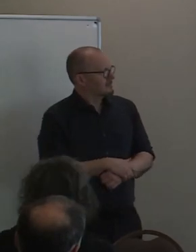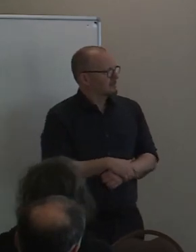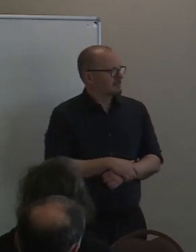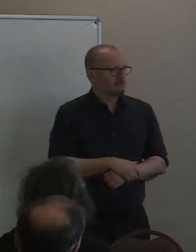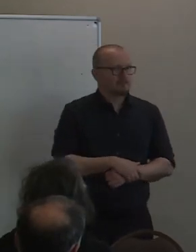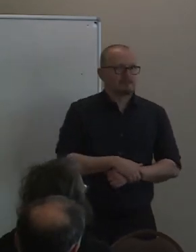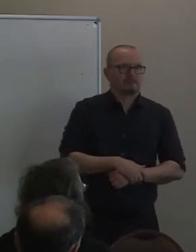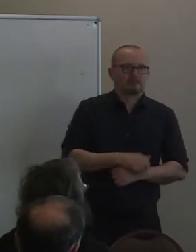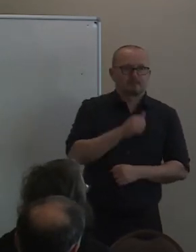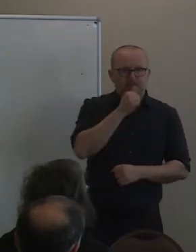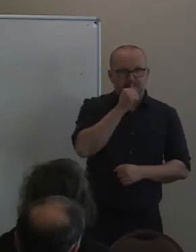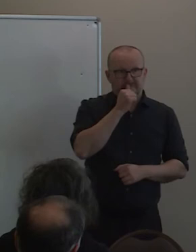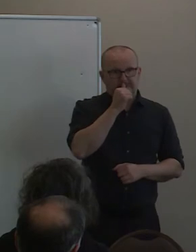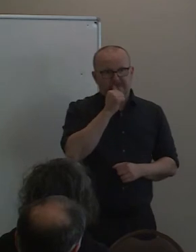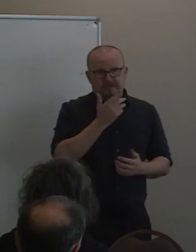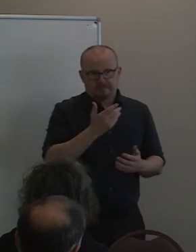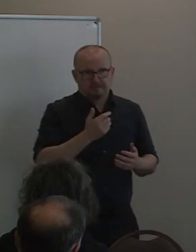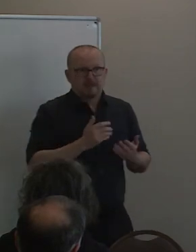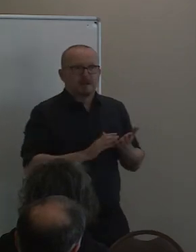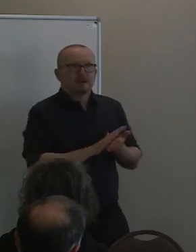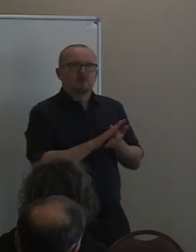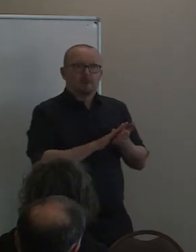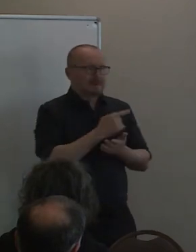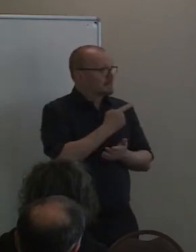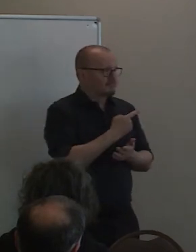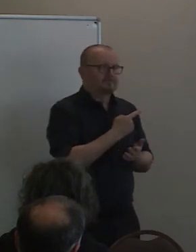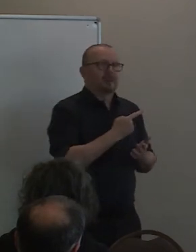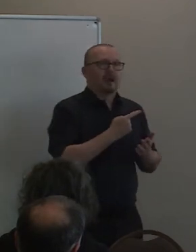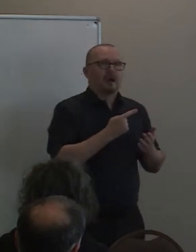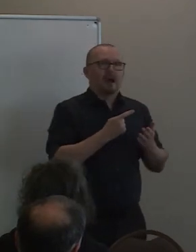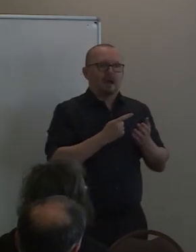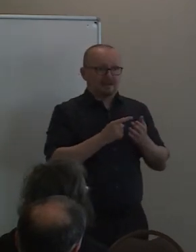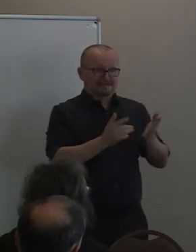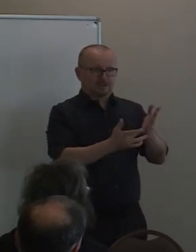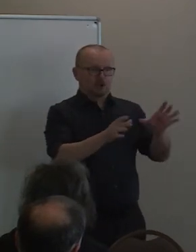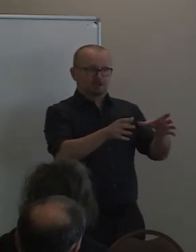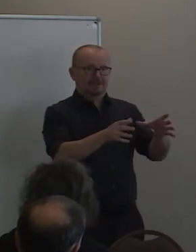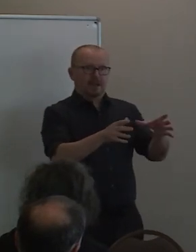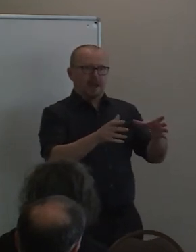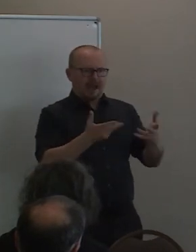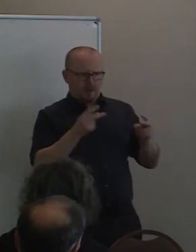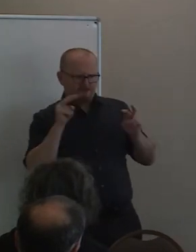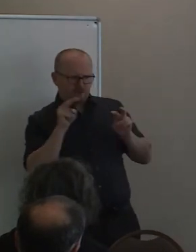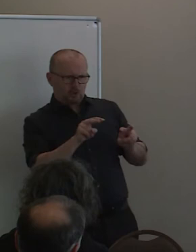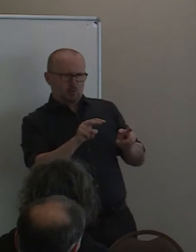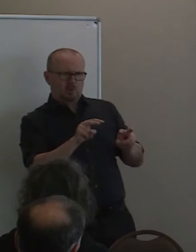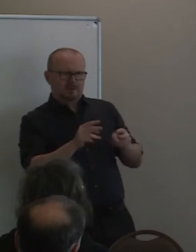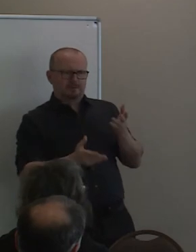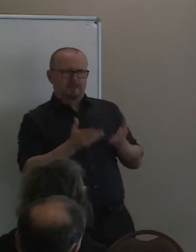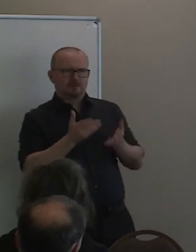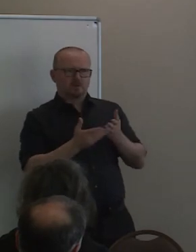cosmotechnics. So what he means here is that our view of technology depends on the cosmology that we're in, you know, our knowledge, beliefs,